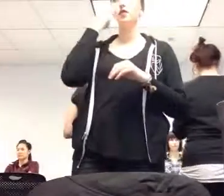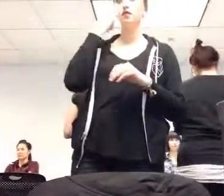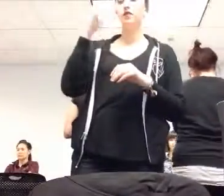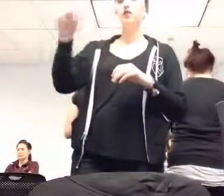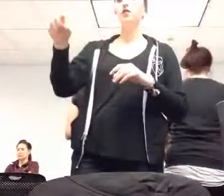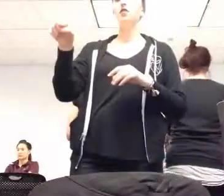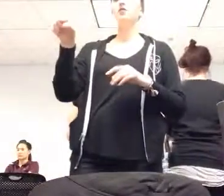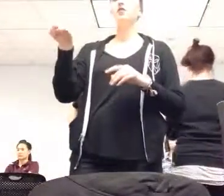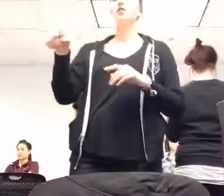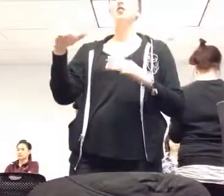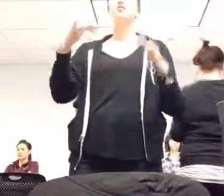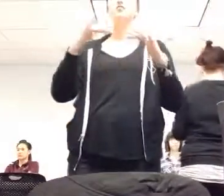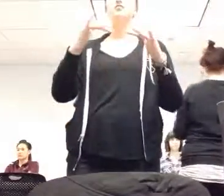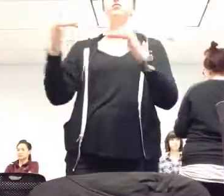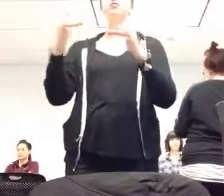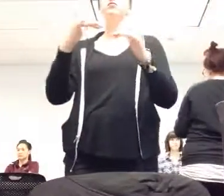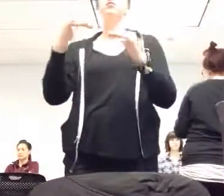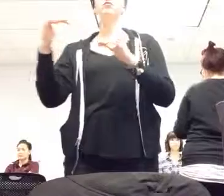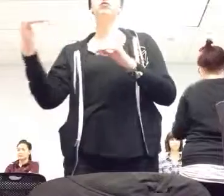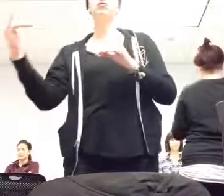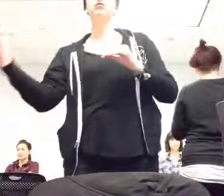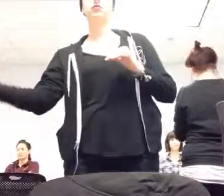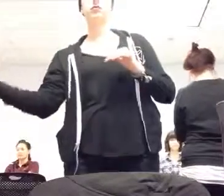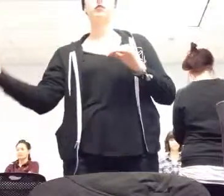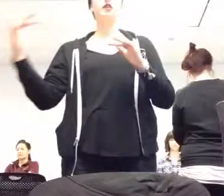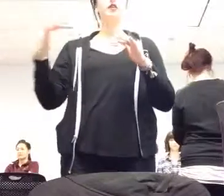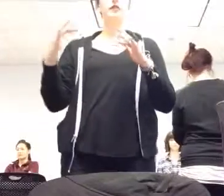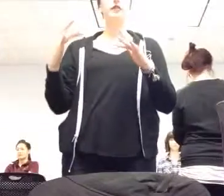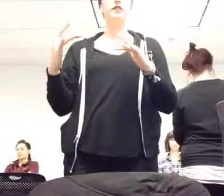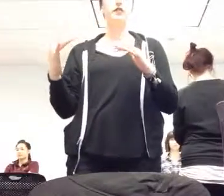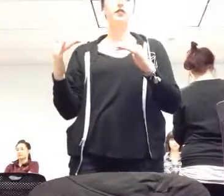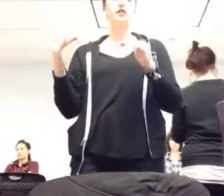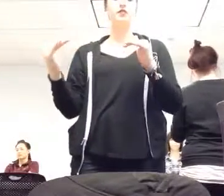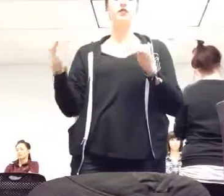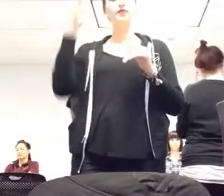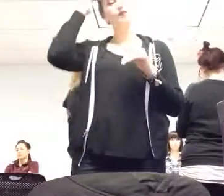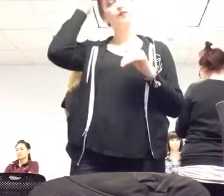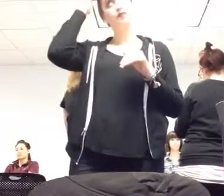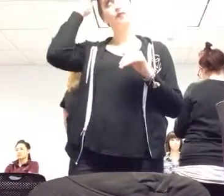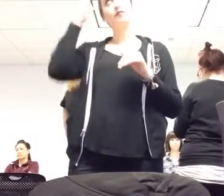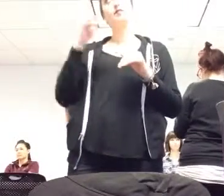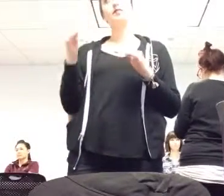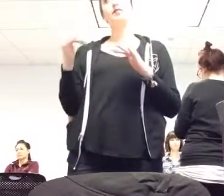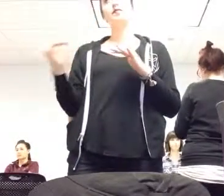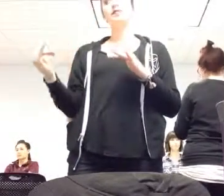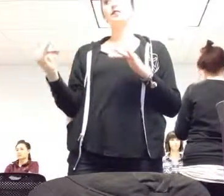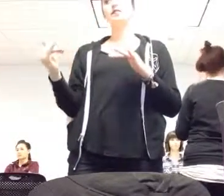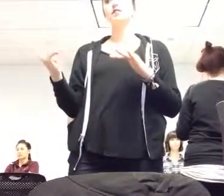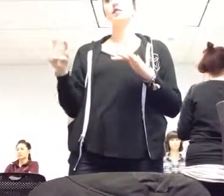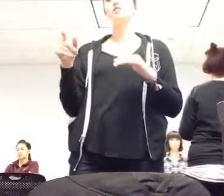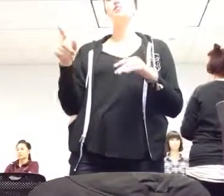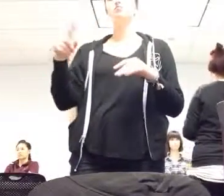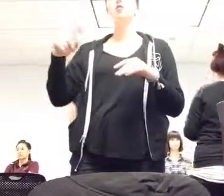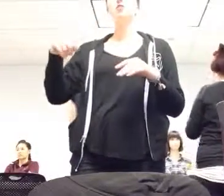back from the Germans, and they mentioned it yesterday, they blew up dams, they blew up